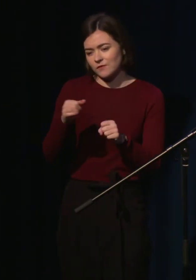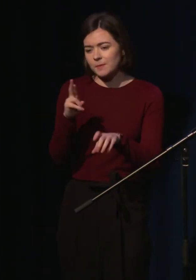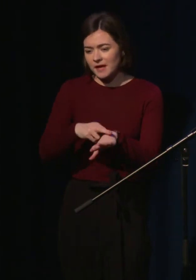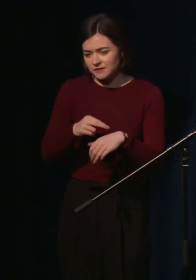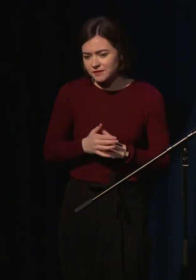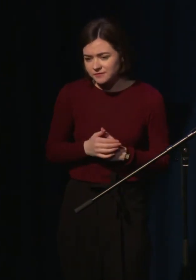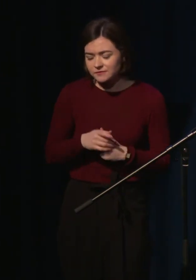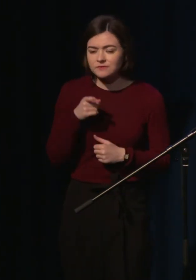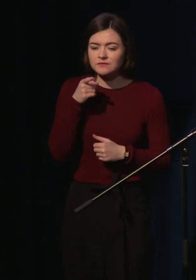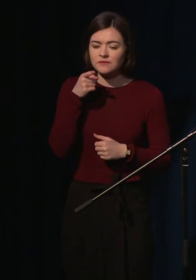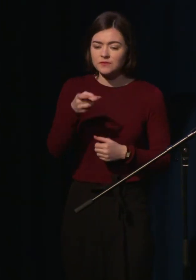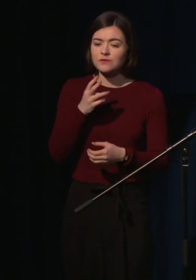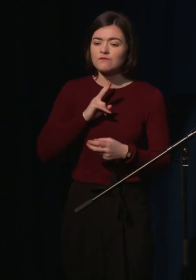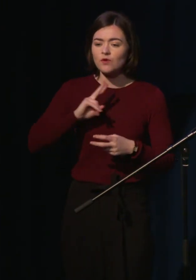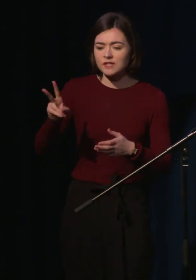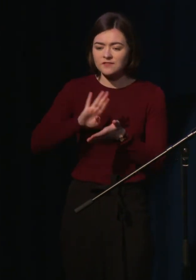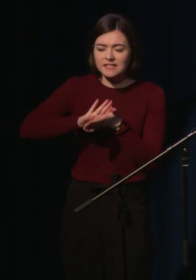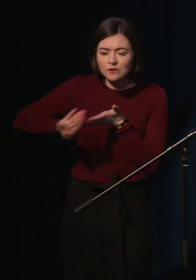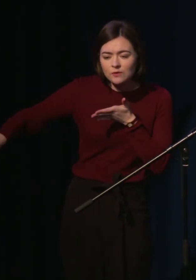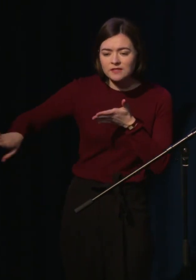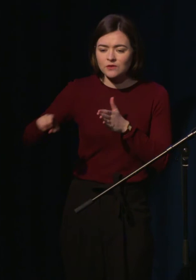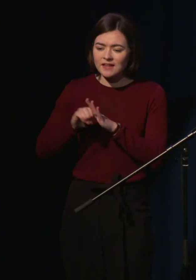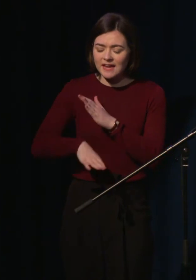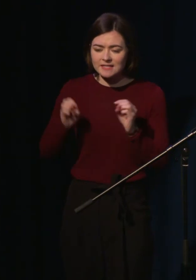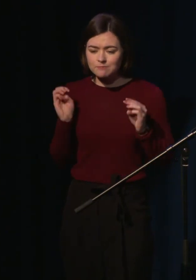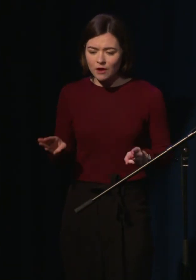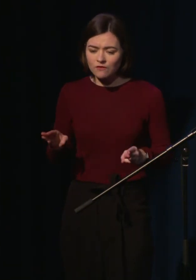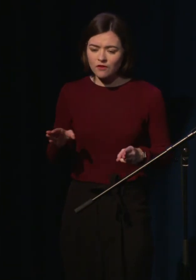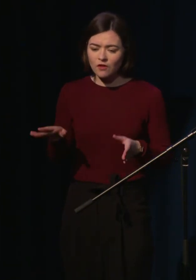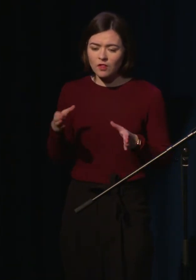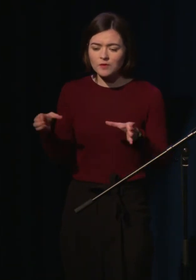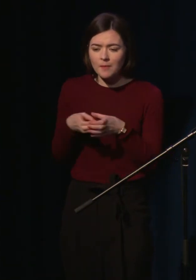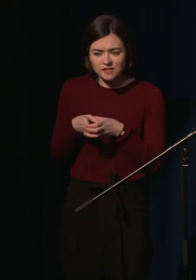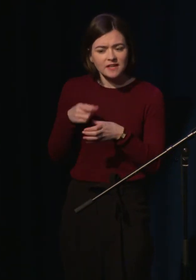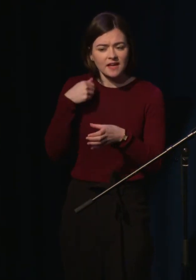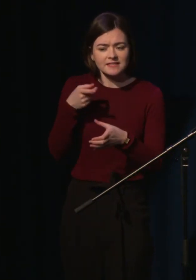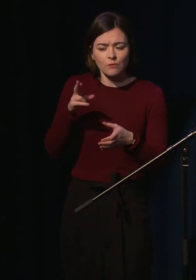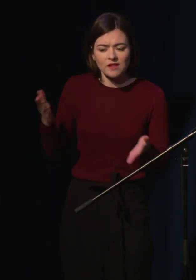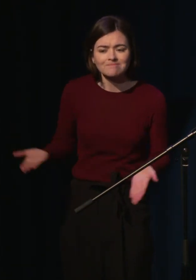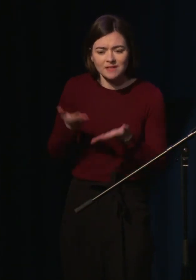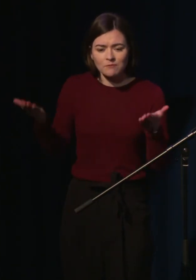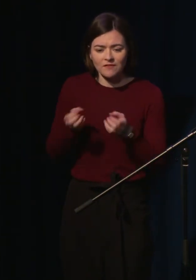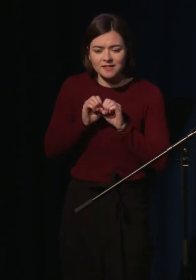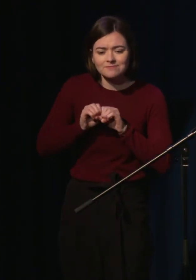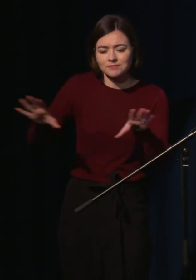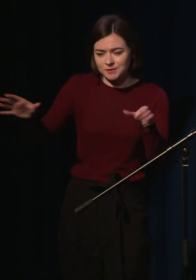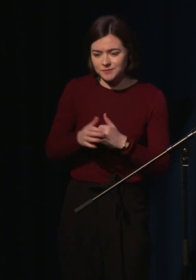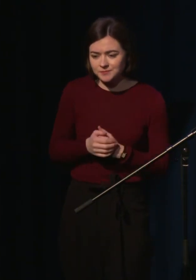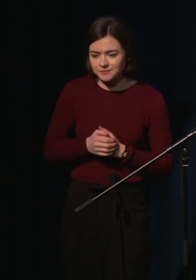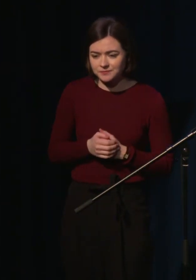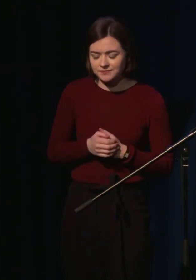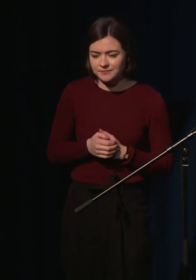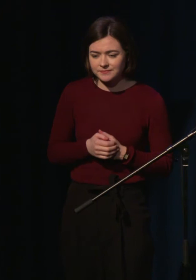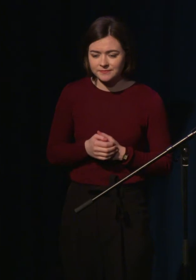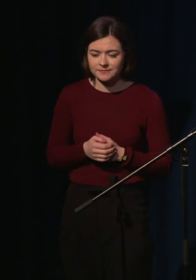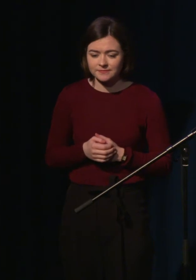The voice of the excluded, the less powerful, the marginalised will be amplified and broadcast. Ninyarth gacur le